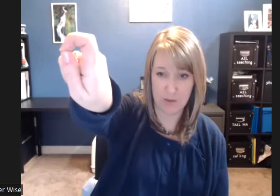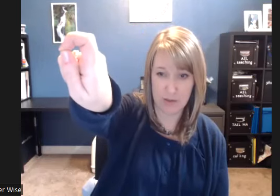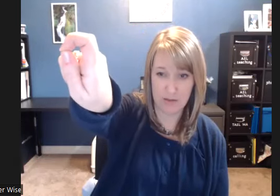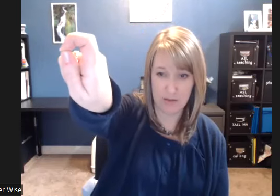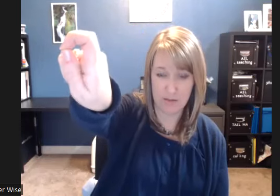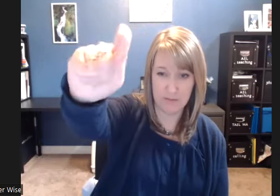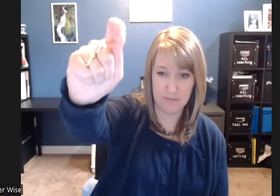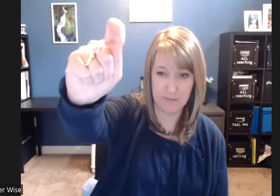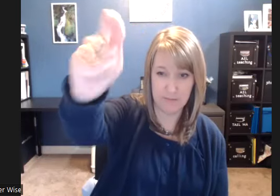closed.